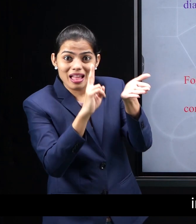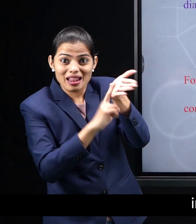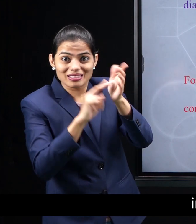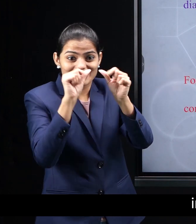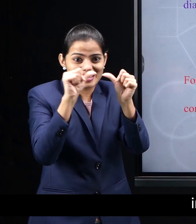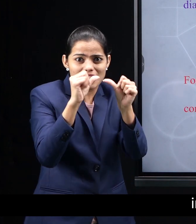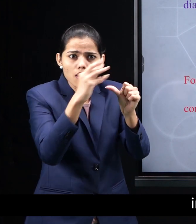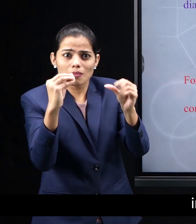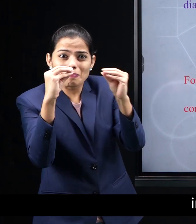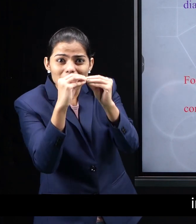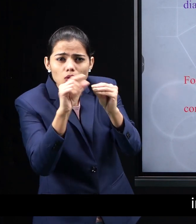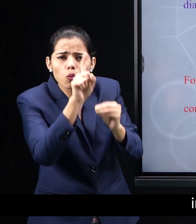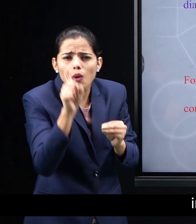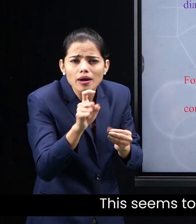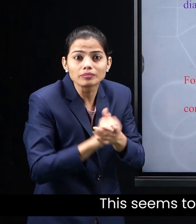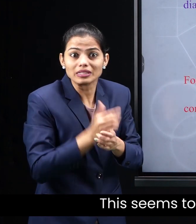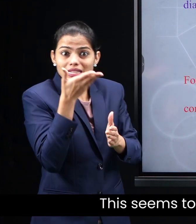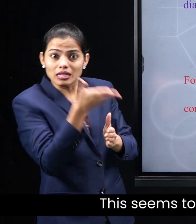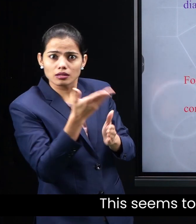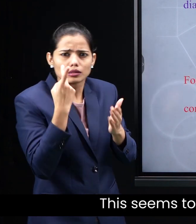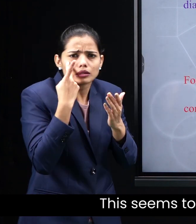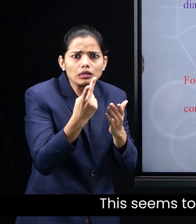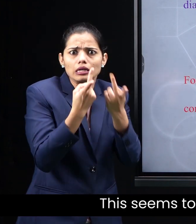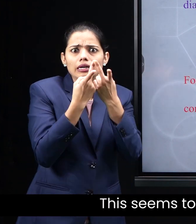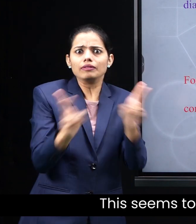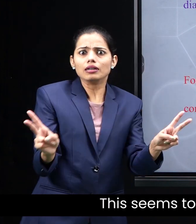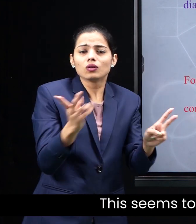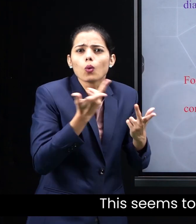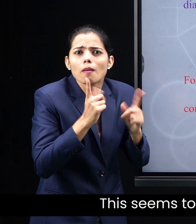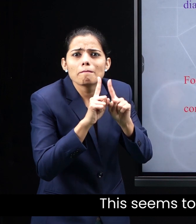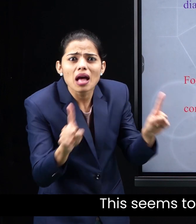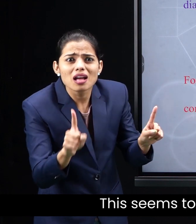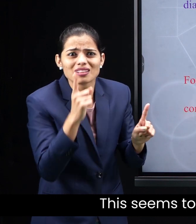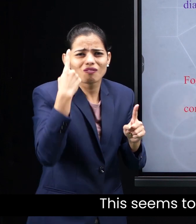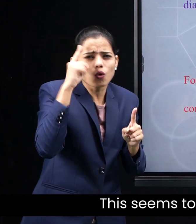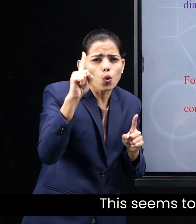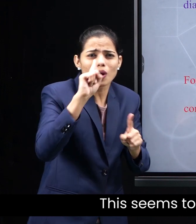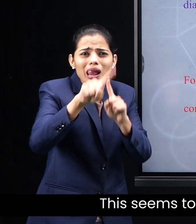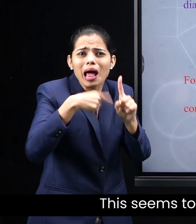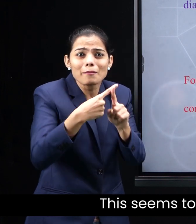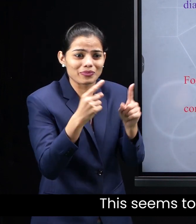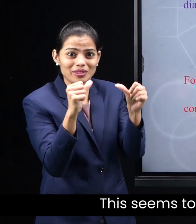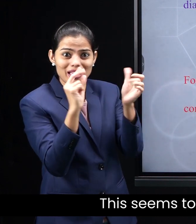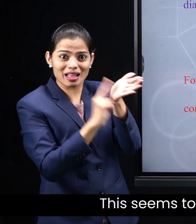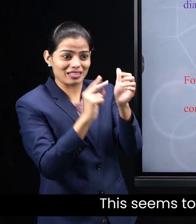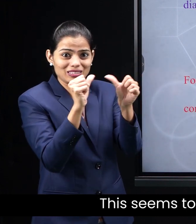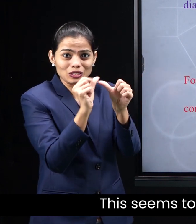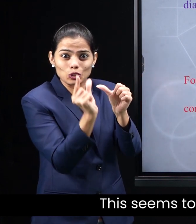and N of B? This seems too difficult, but what about N of A union